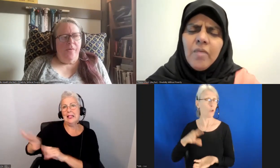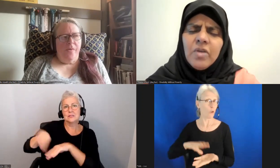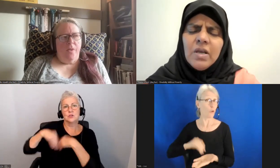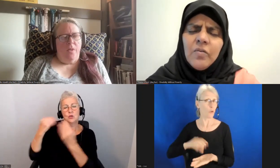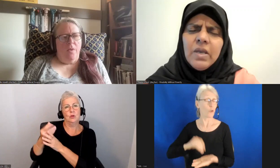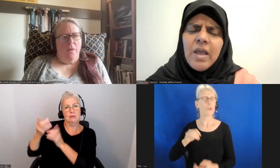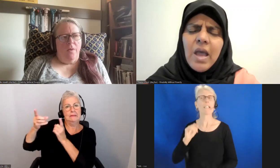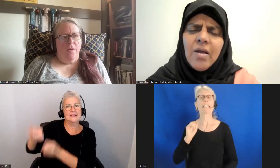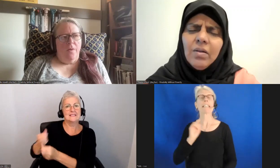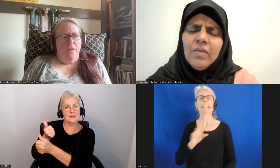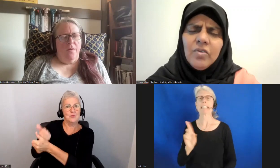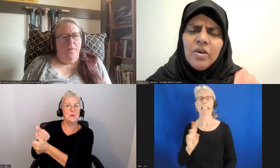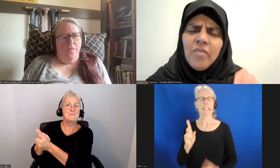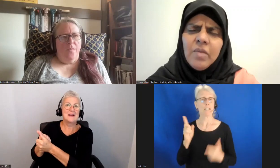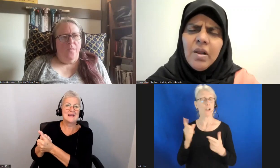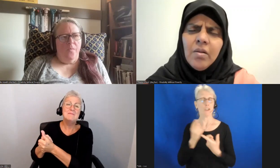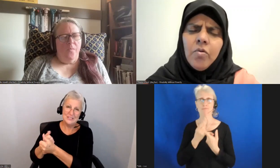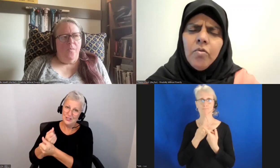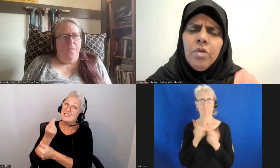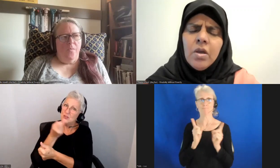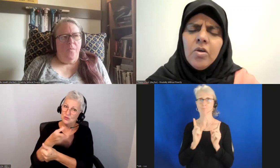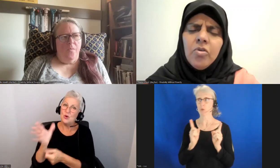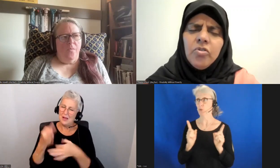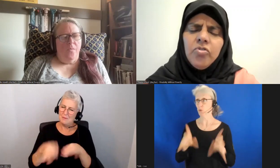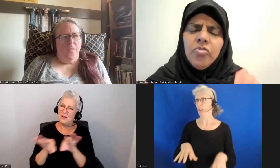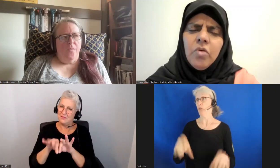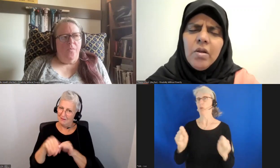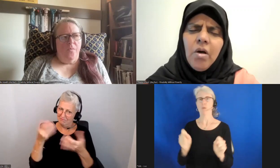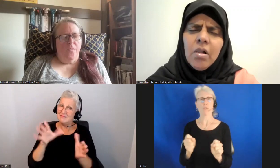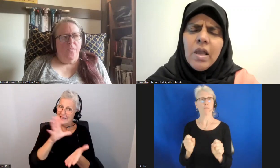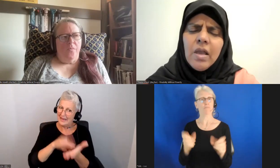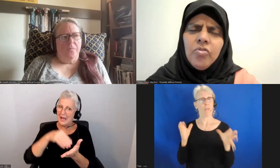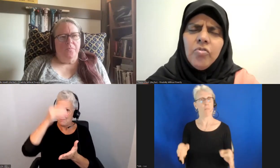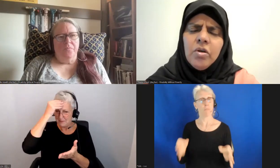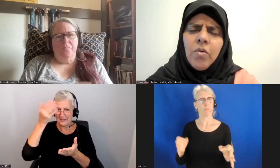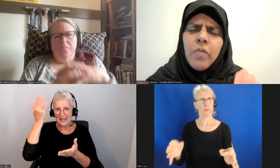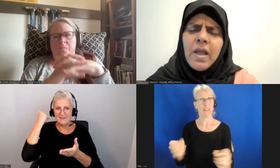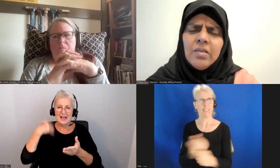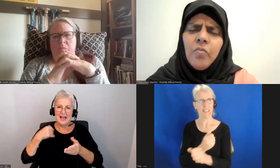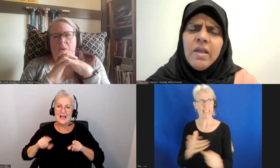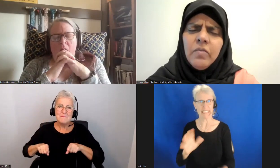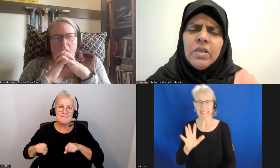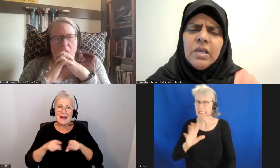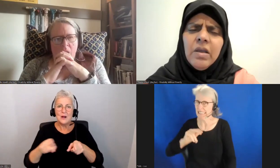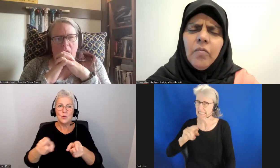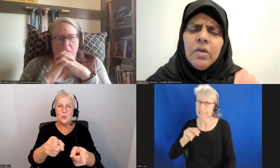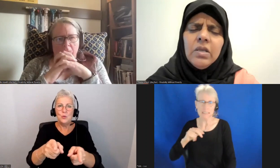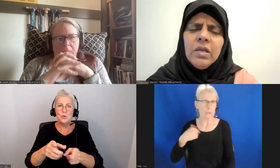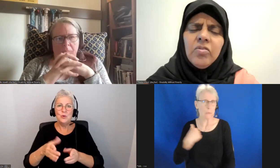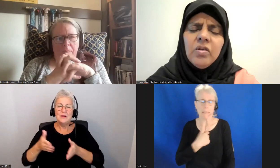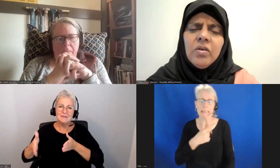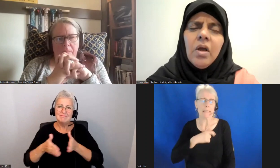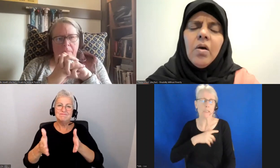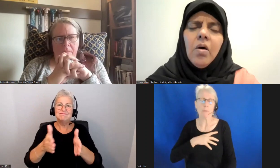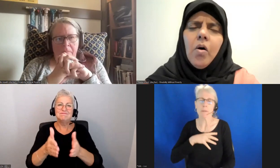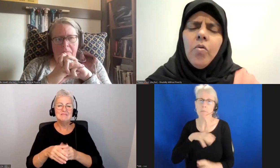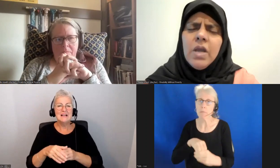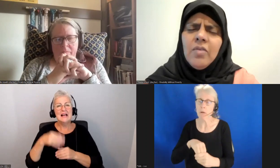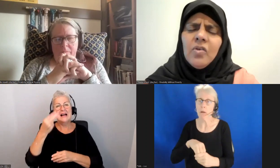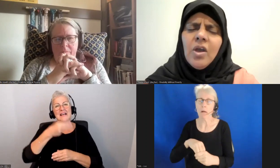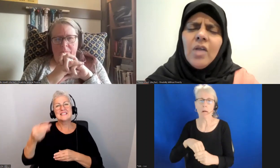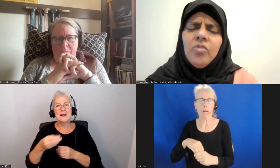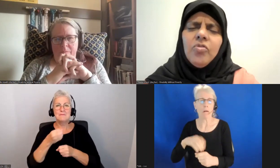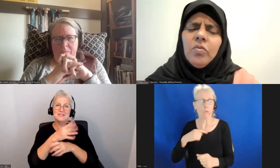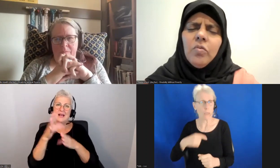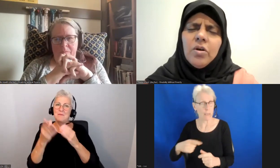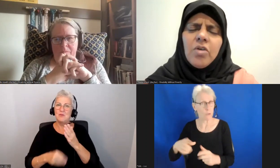without poverty, is we cannot leave it to government alone to do it all and do it all right the way we need it. We need to own